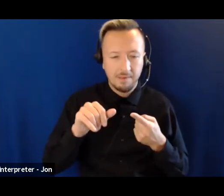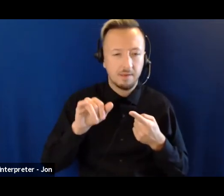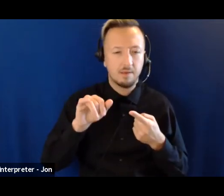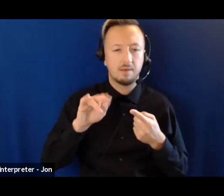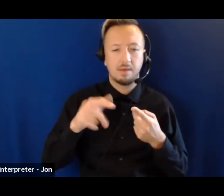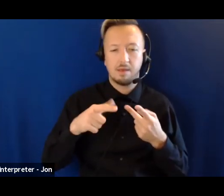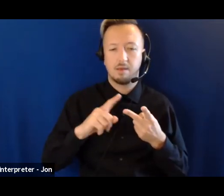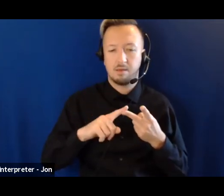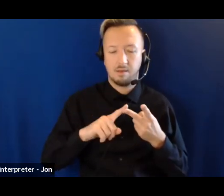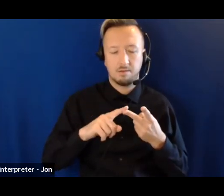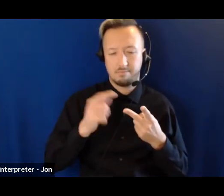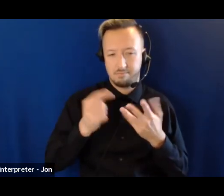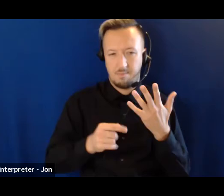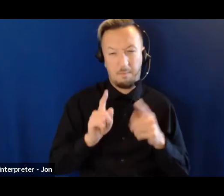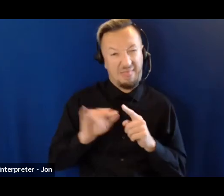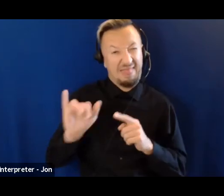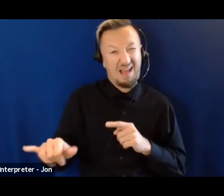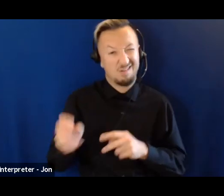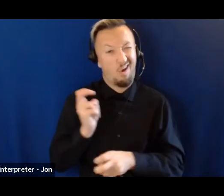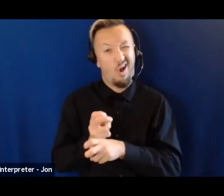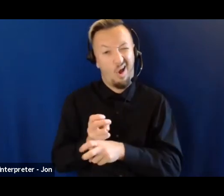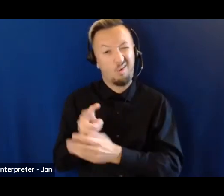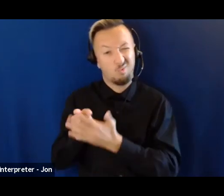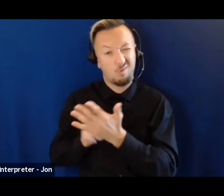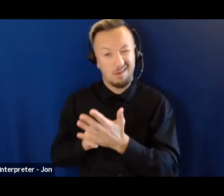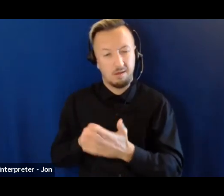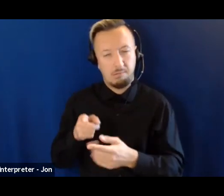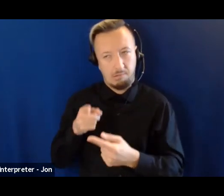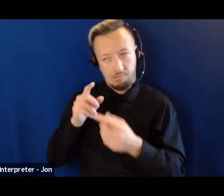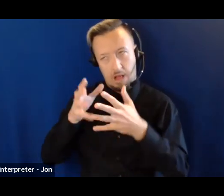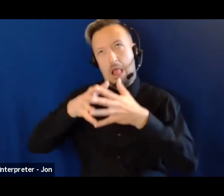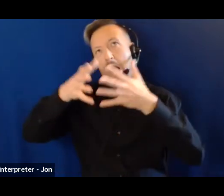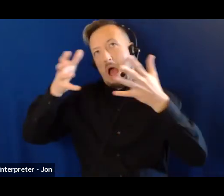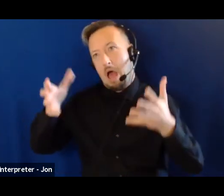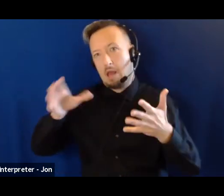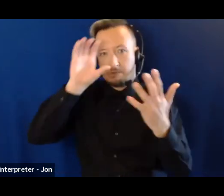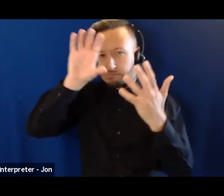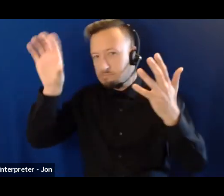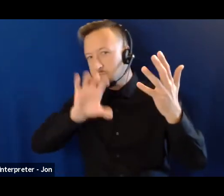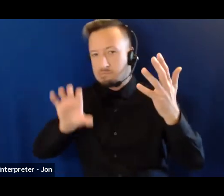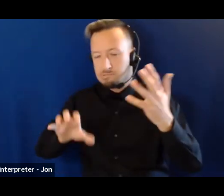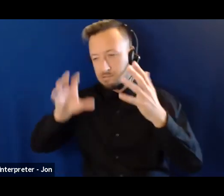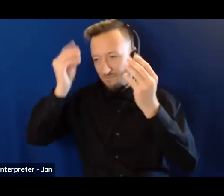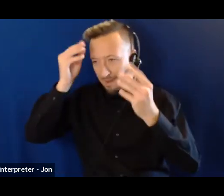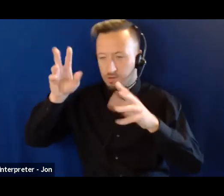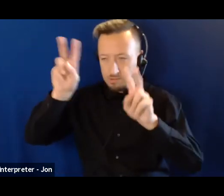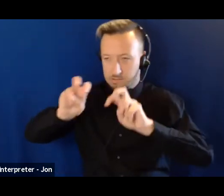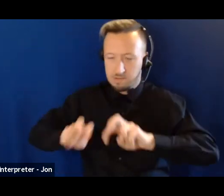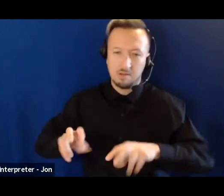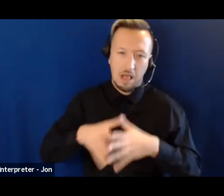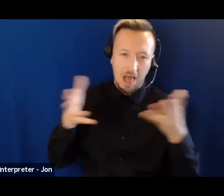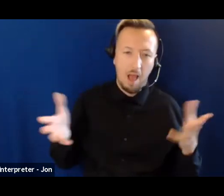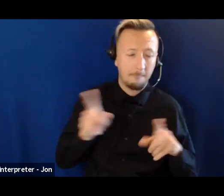different things. And boy, that one's the worst though. It's hard to get through and there's a lot of different sections, but I encourage you to go through it